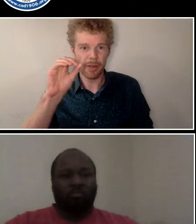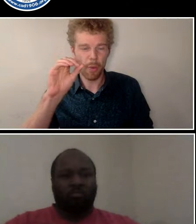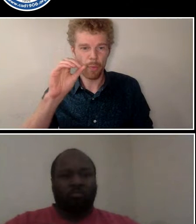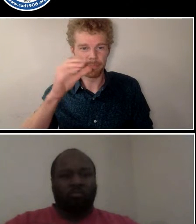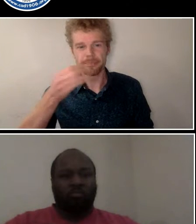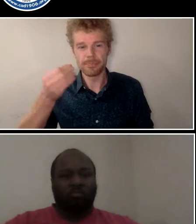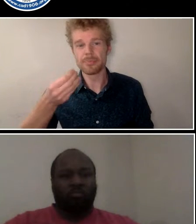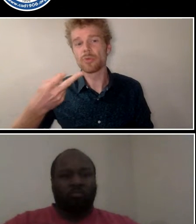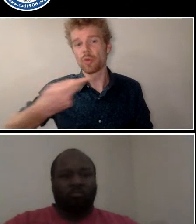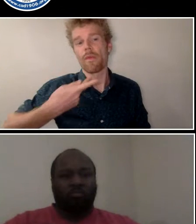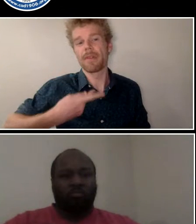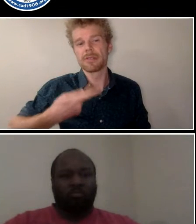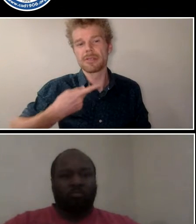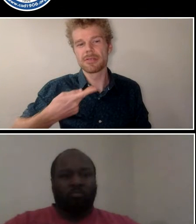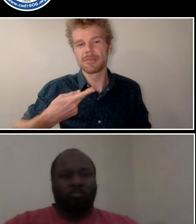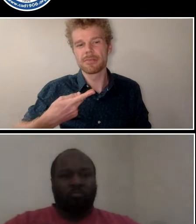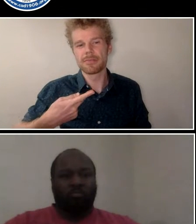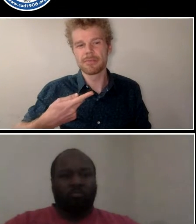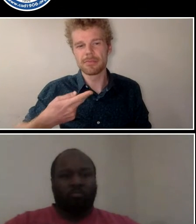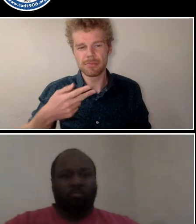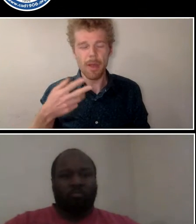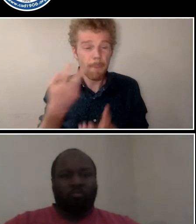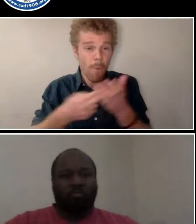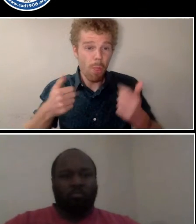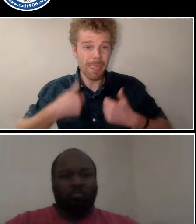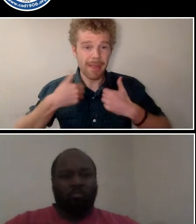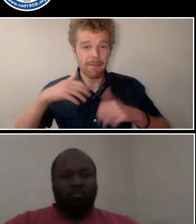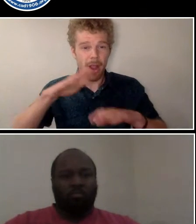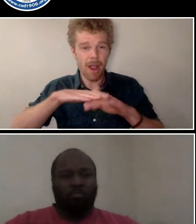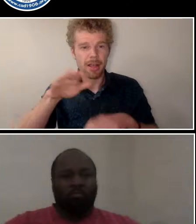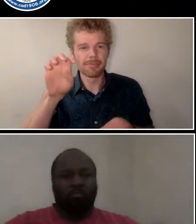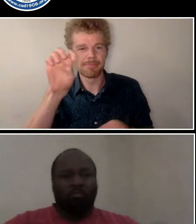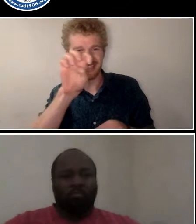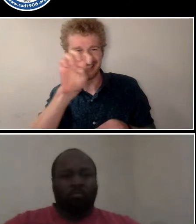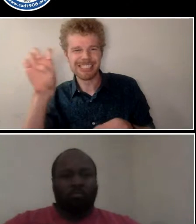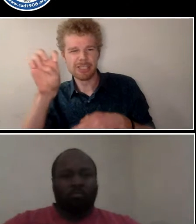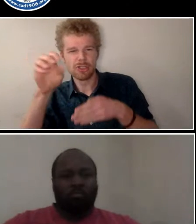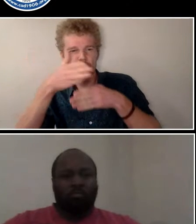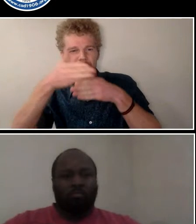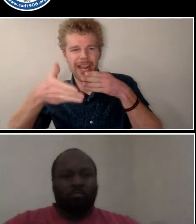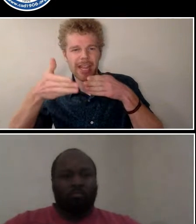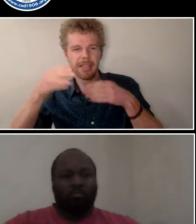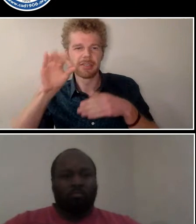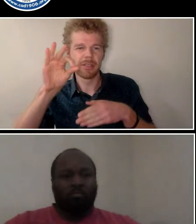captioning, etc., for governmental meetings and so forth.